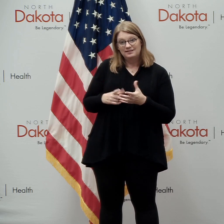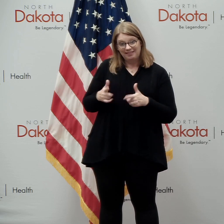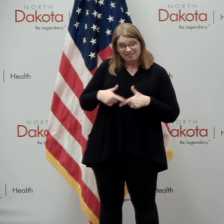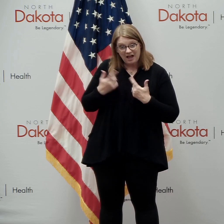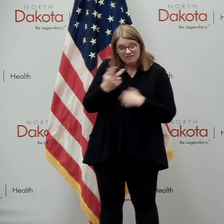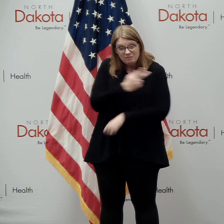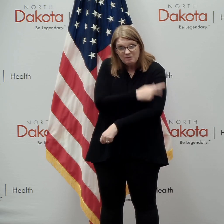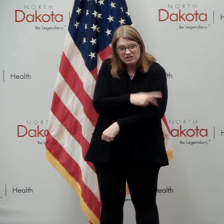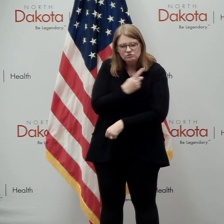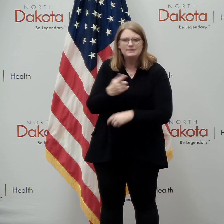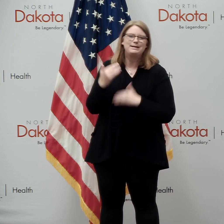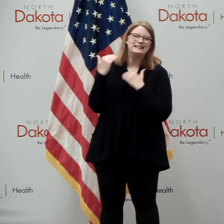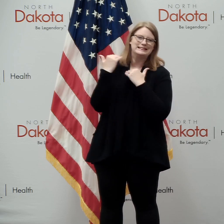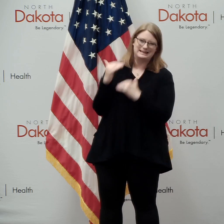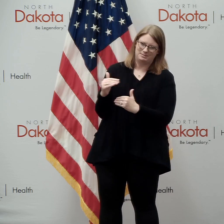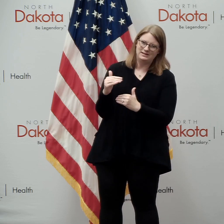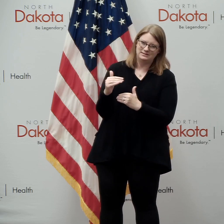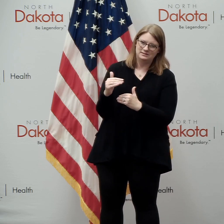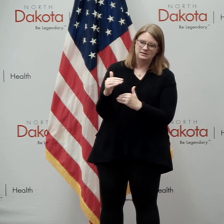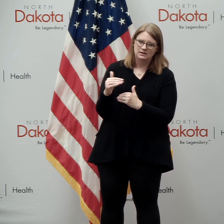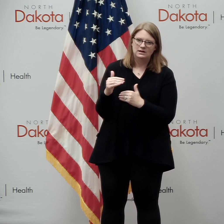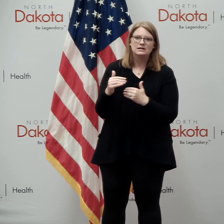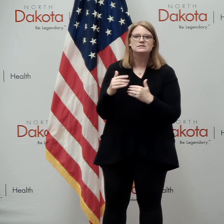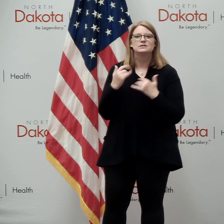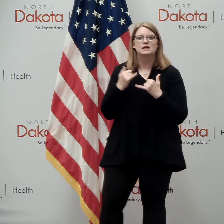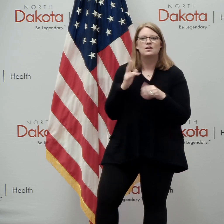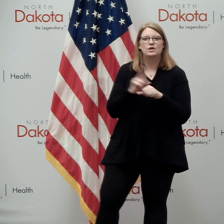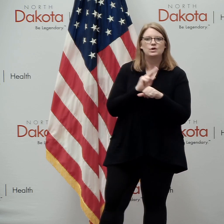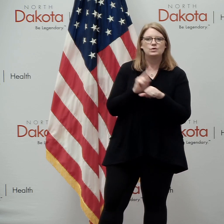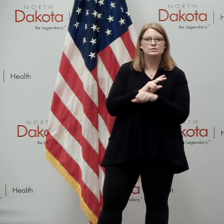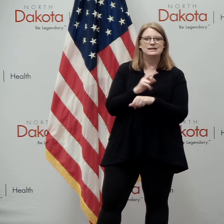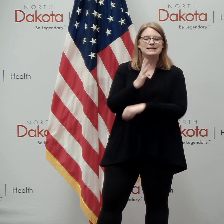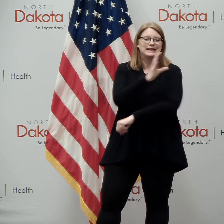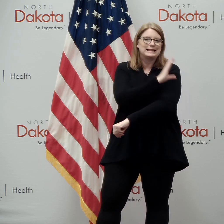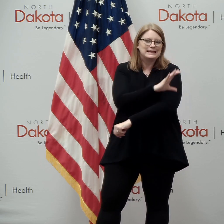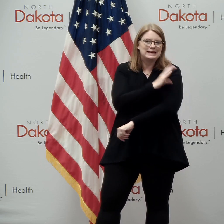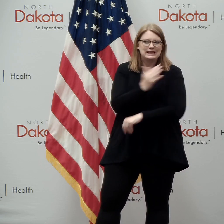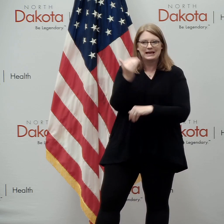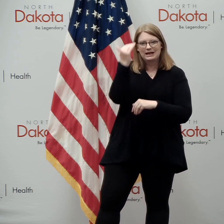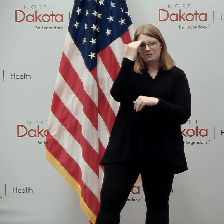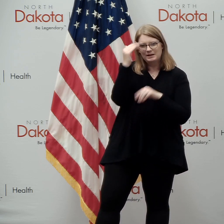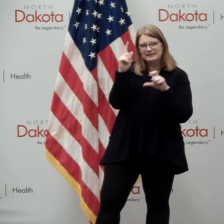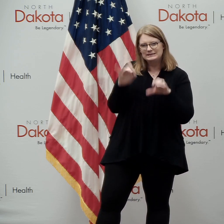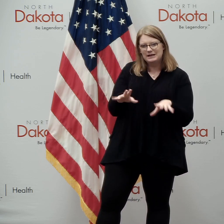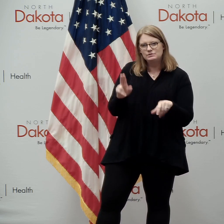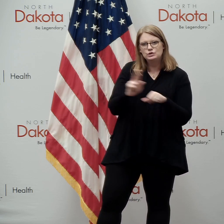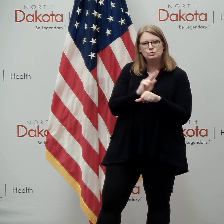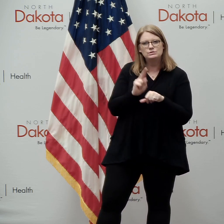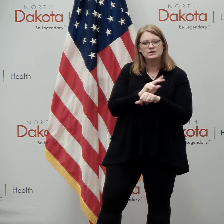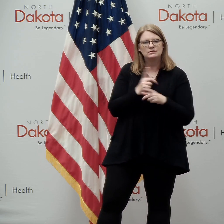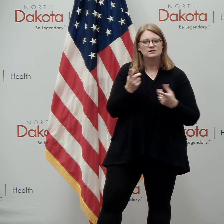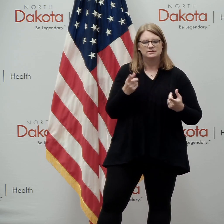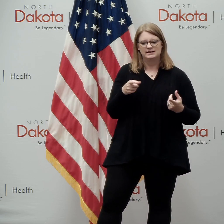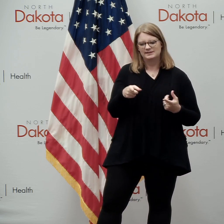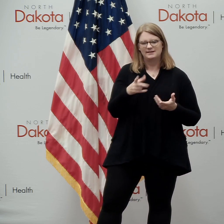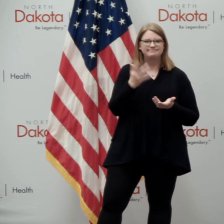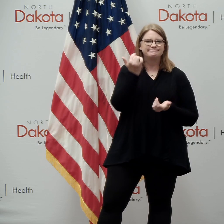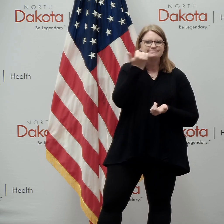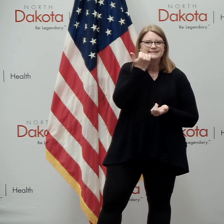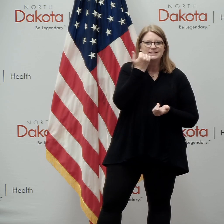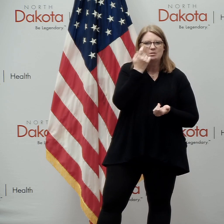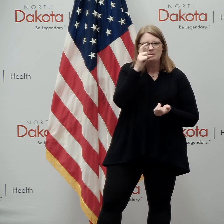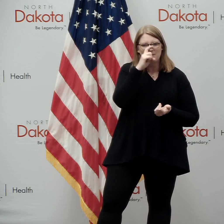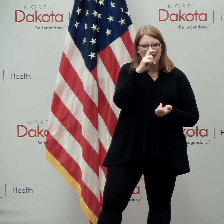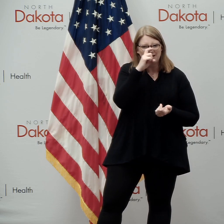patient exams. Testing organizations are administering clinical competency exams using these dental